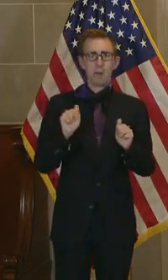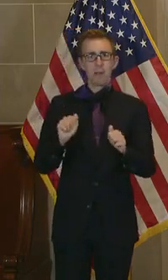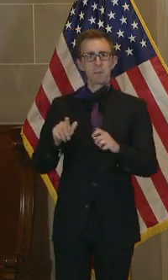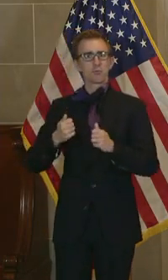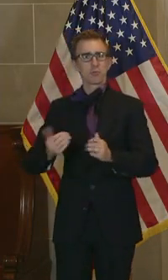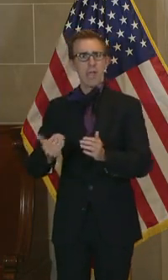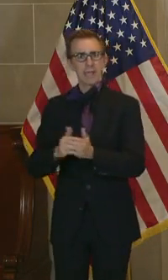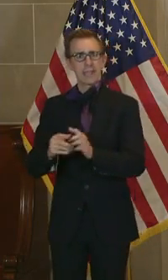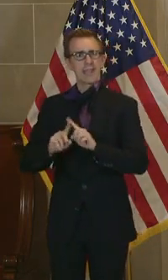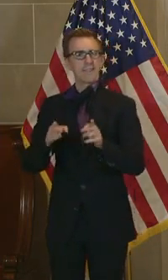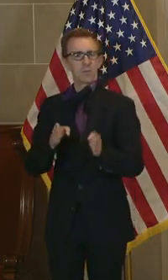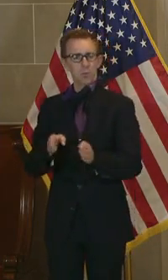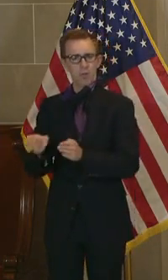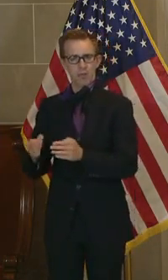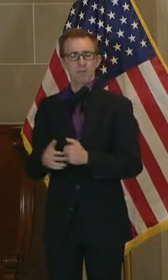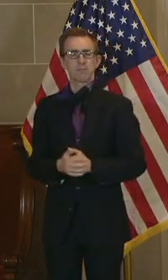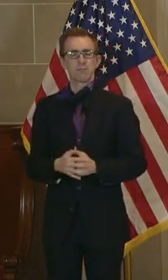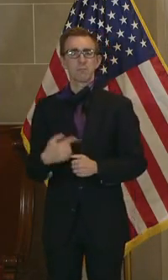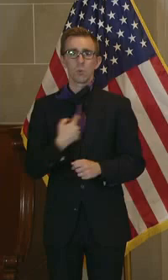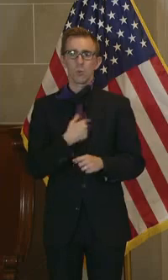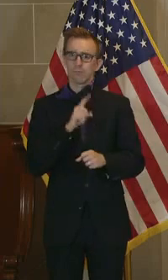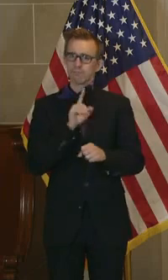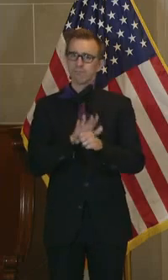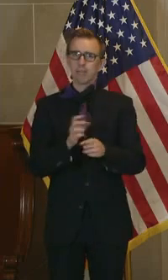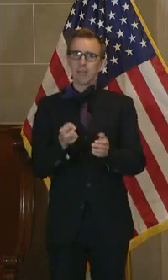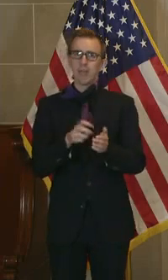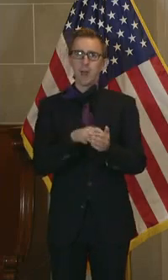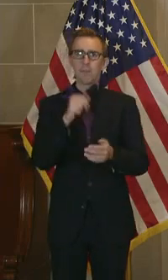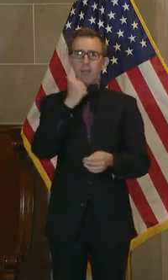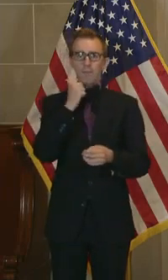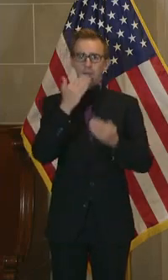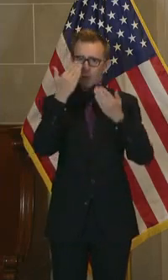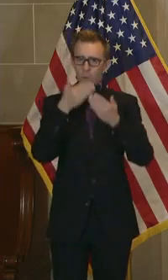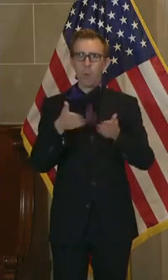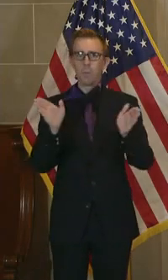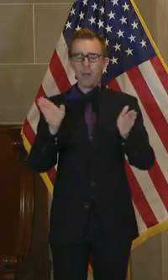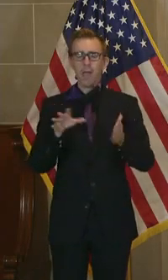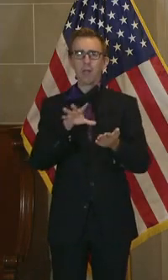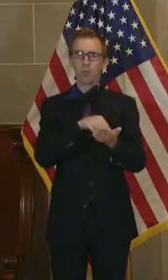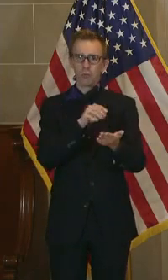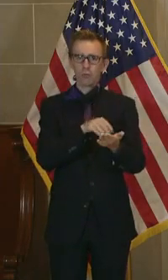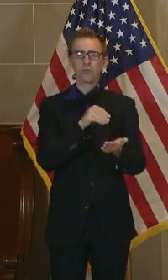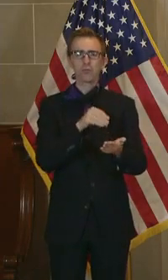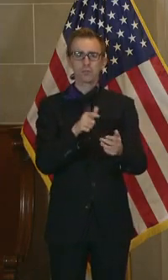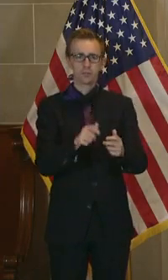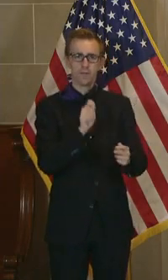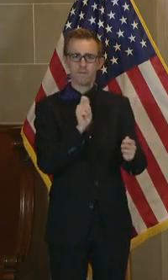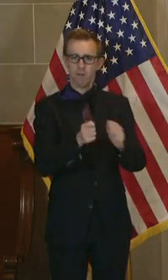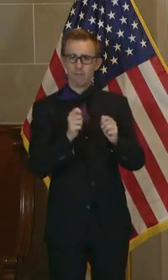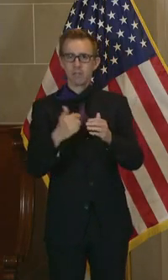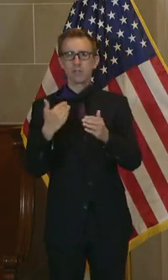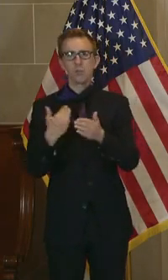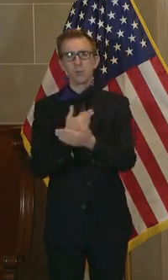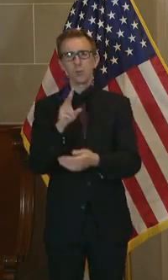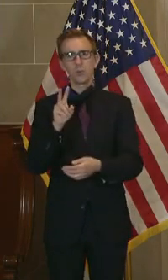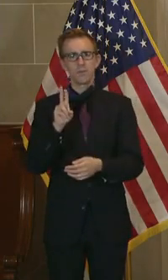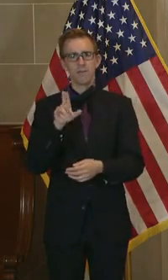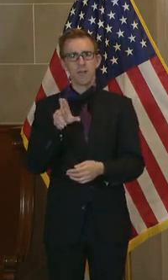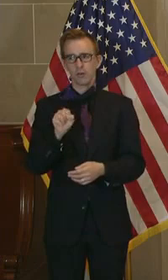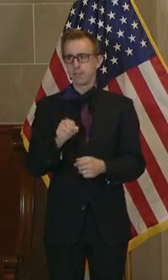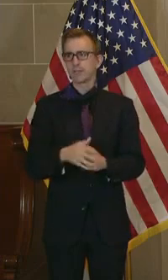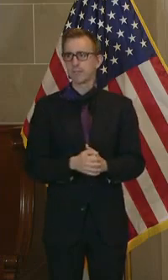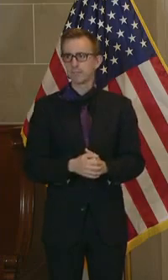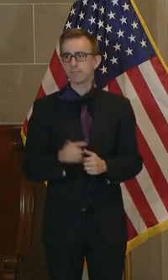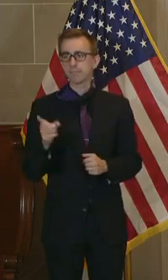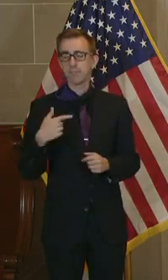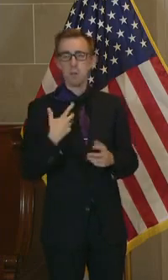commitment is to get up every day with an open mind to learn in this evolving novel virus. Thank you. Sorry,